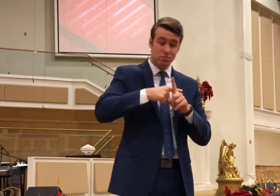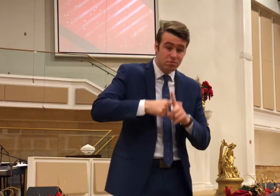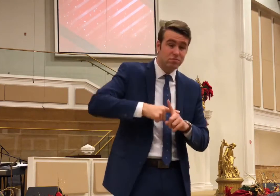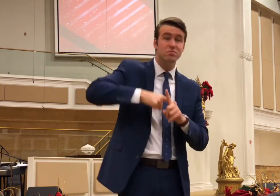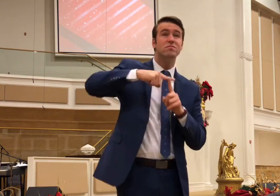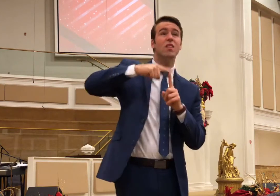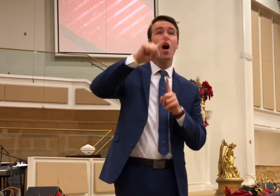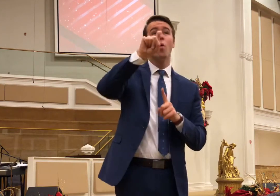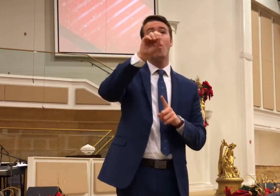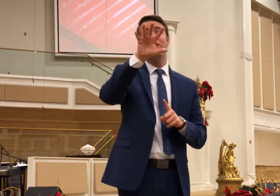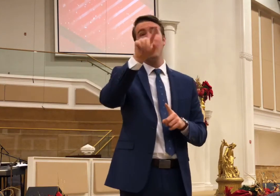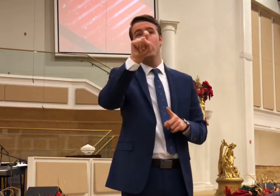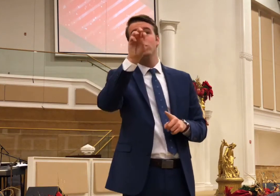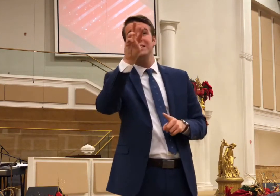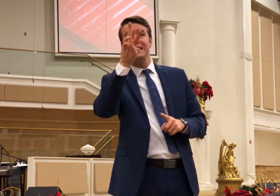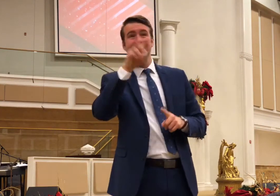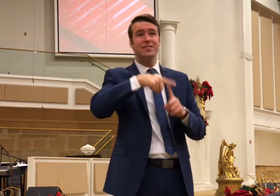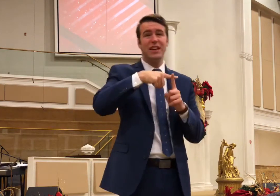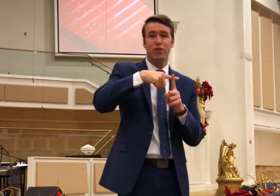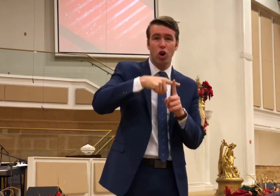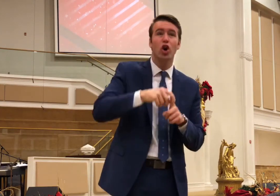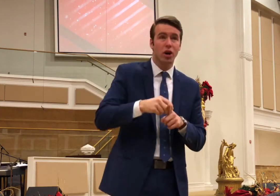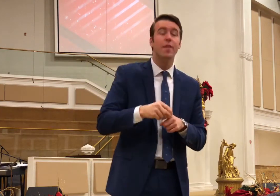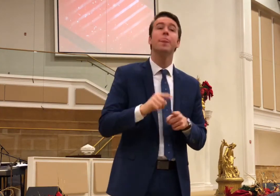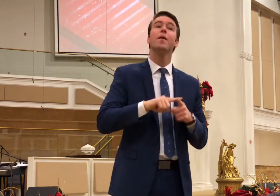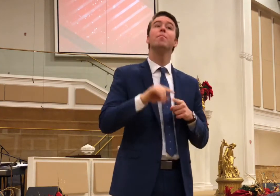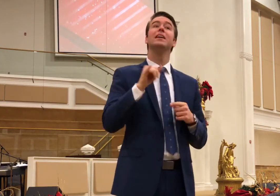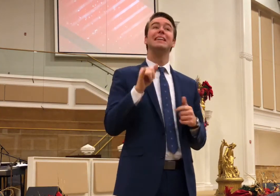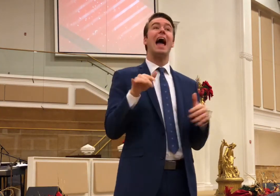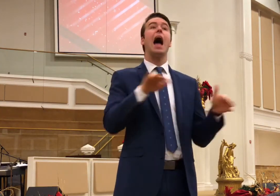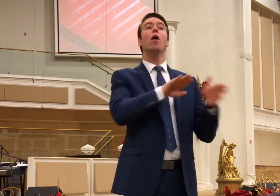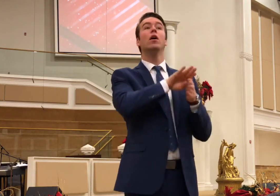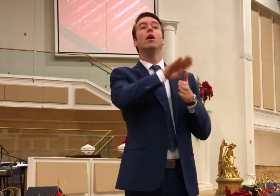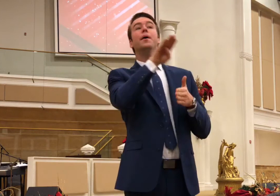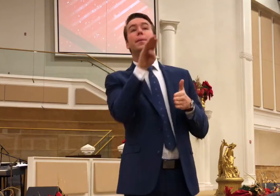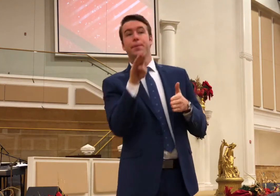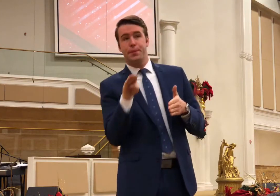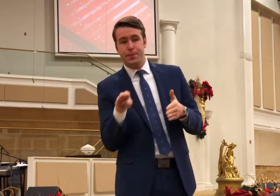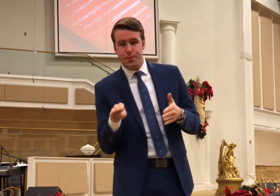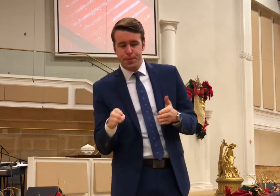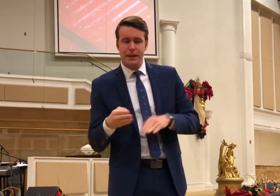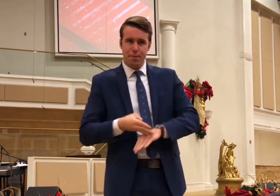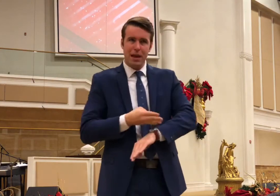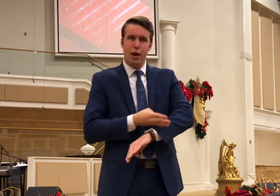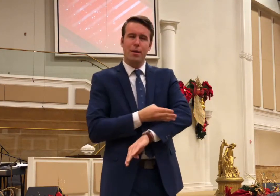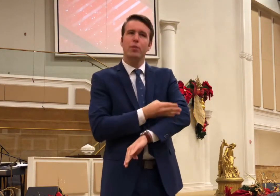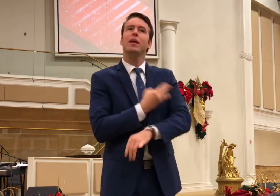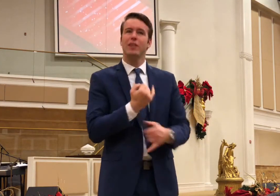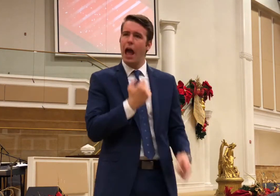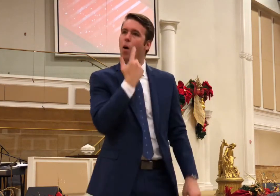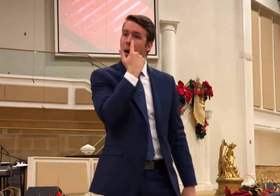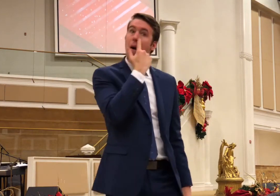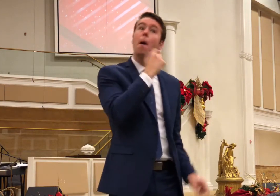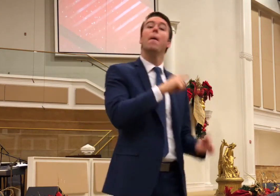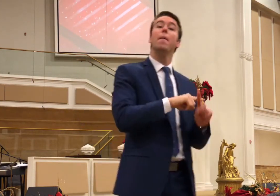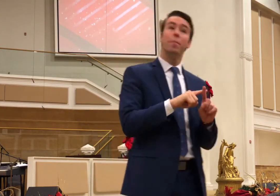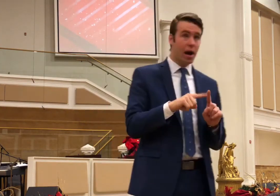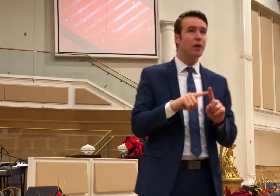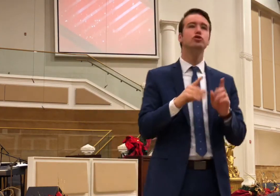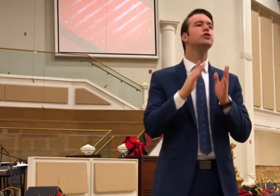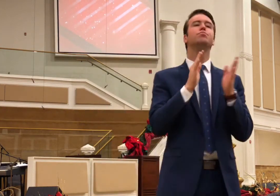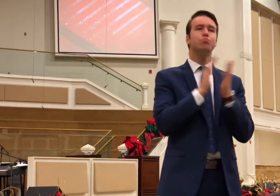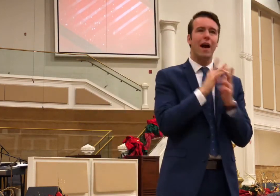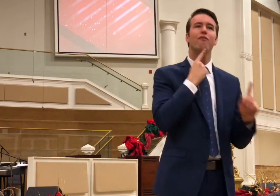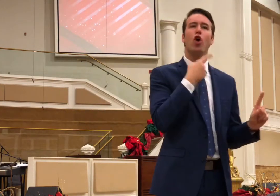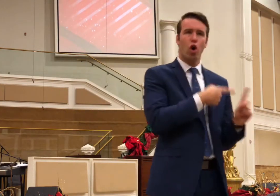Had 105, 106 fever. And but she's on the downside of it. She's getting better. Just pray